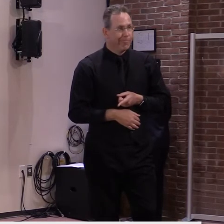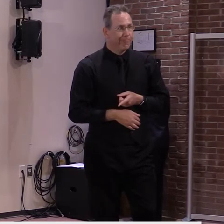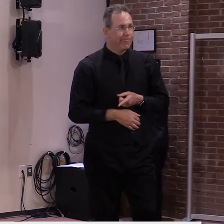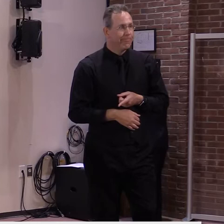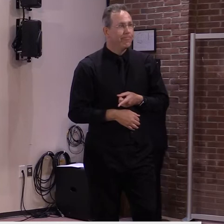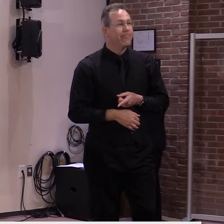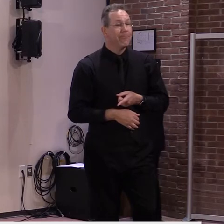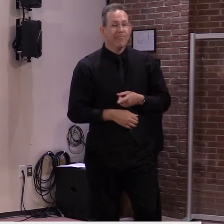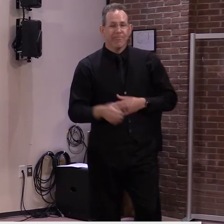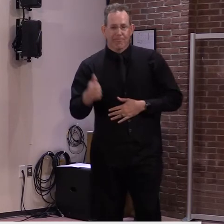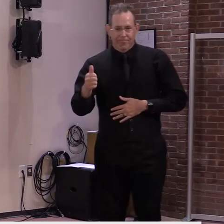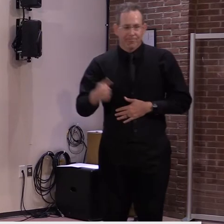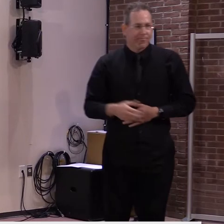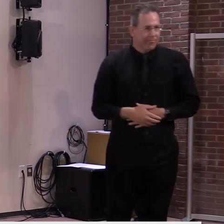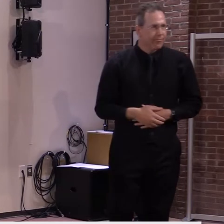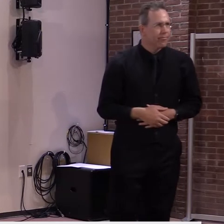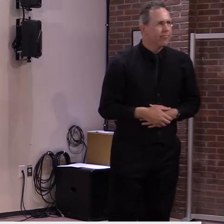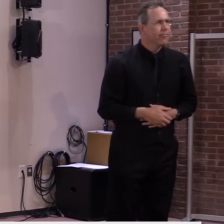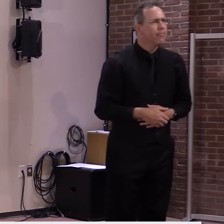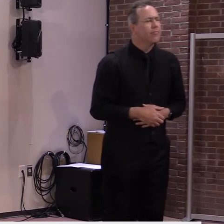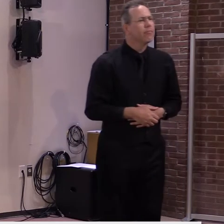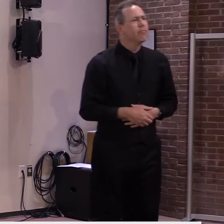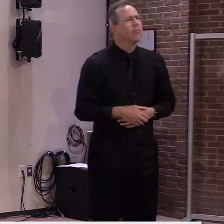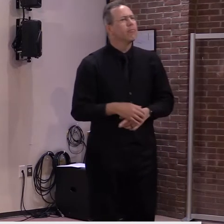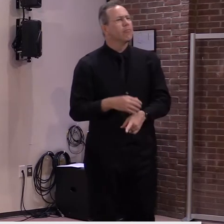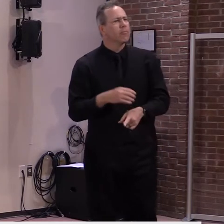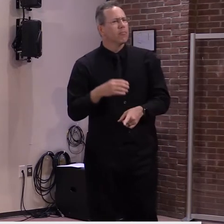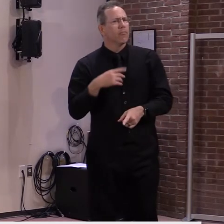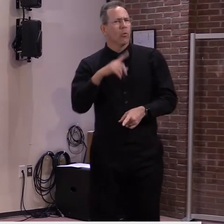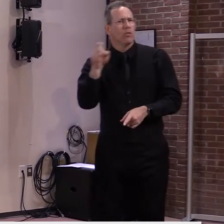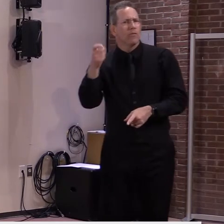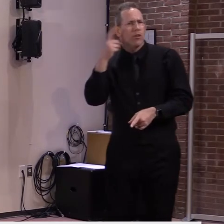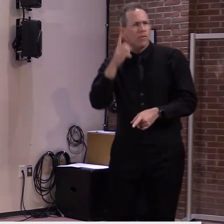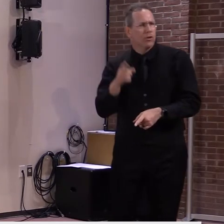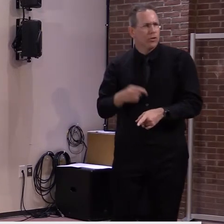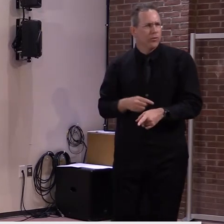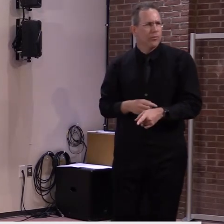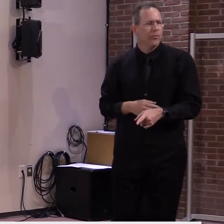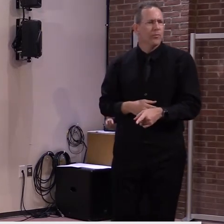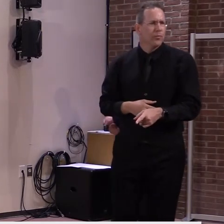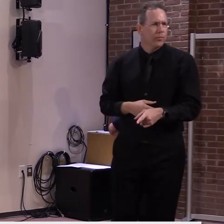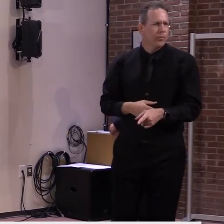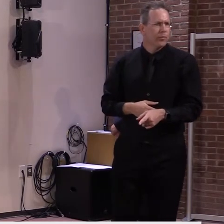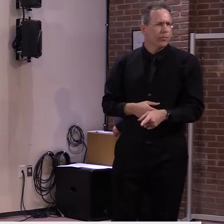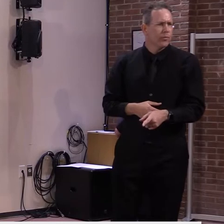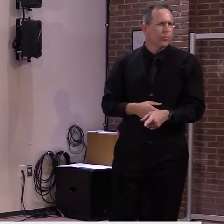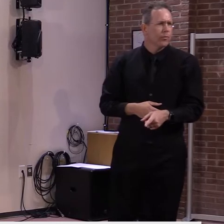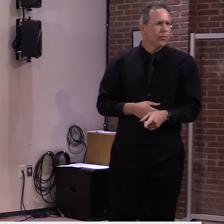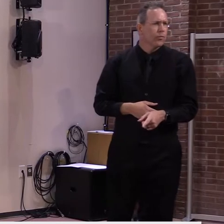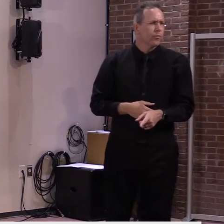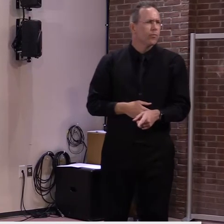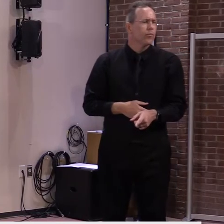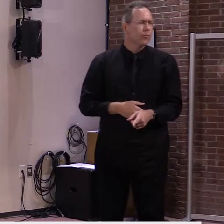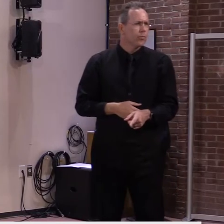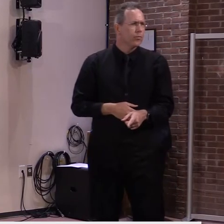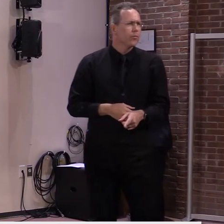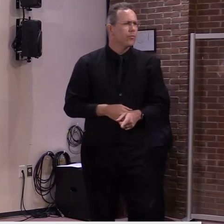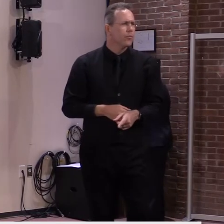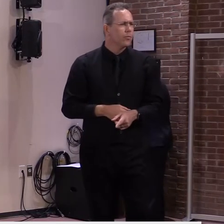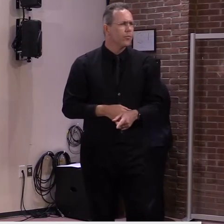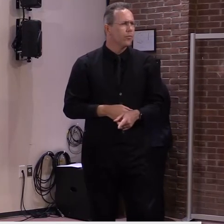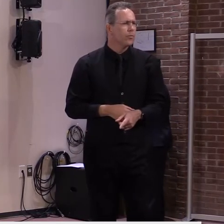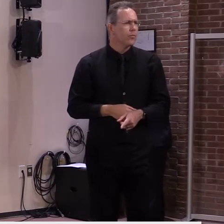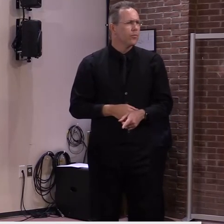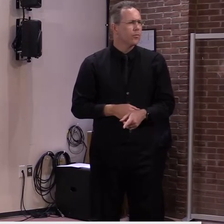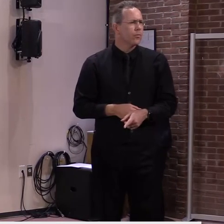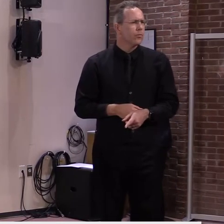Governor, State Line reports that nationwide police departments are victims of cyber attacks where the